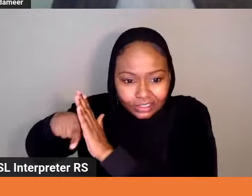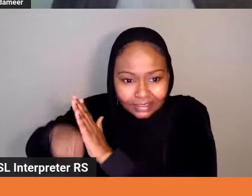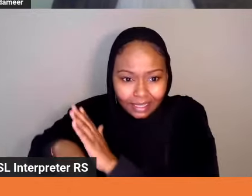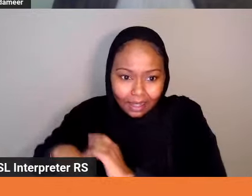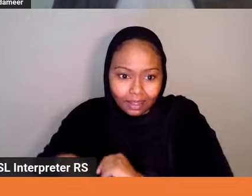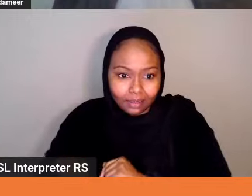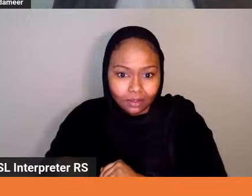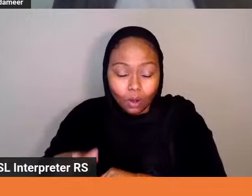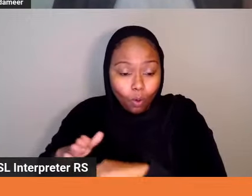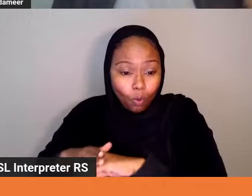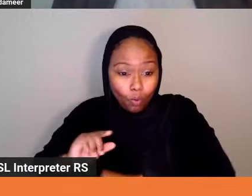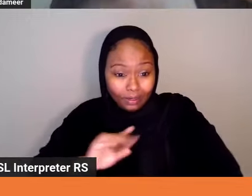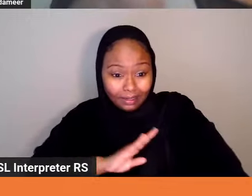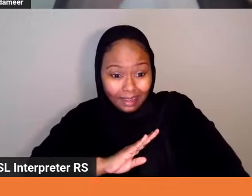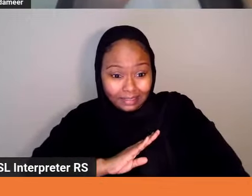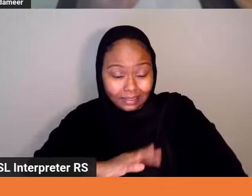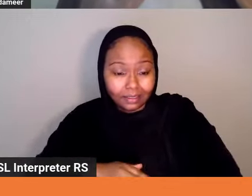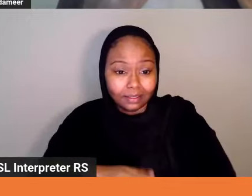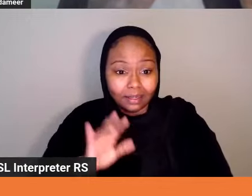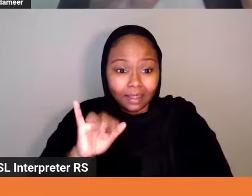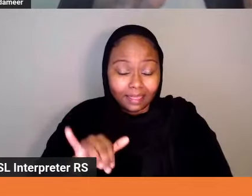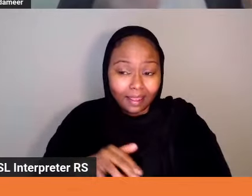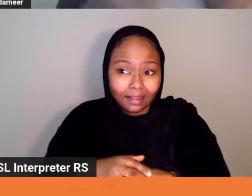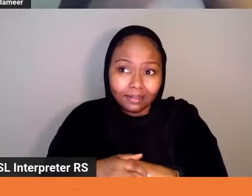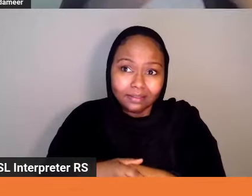on Gaza, that the